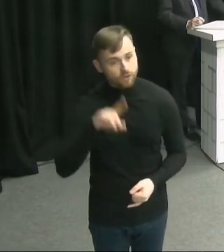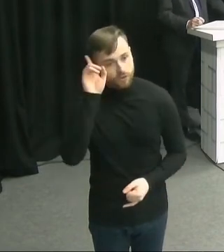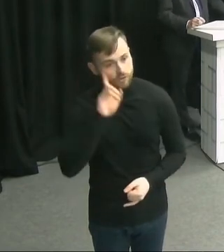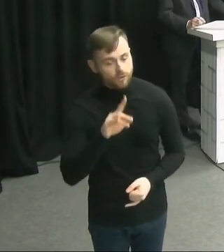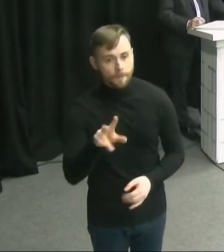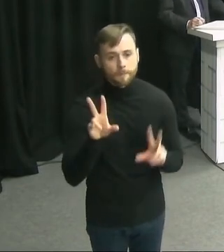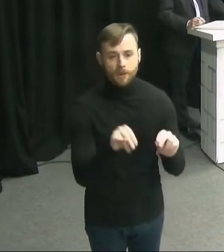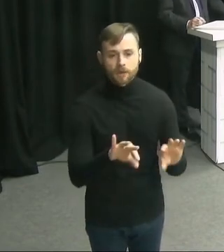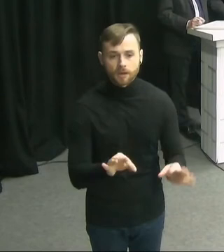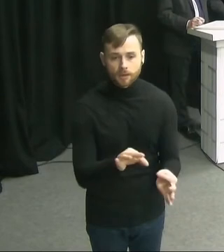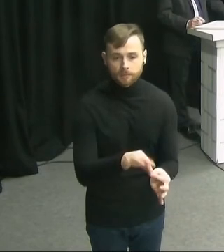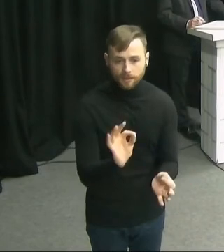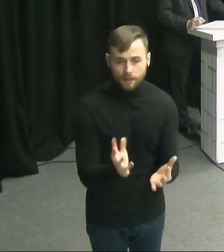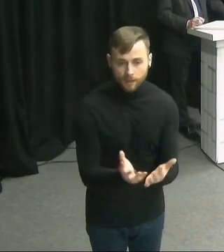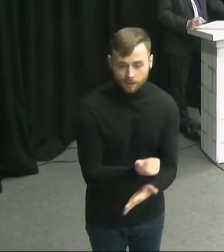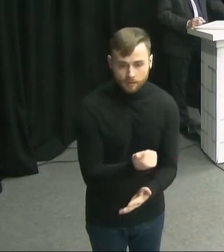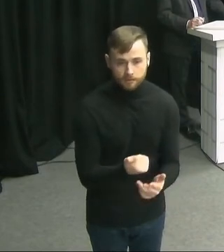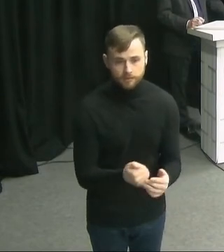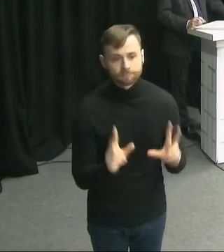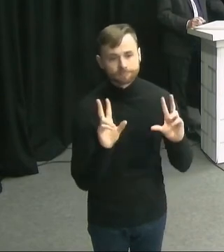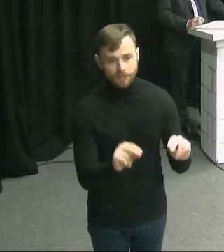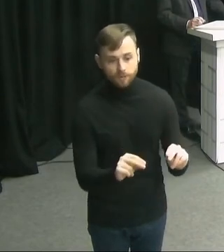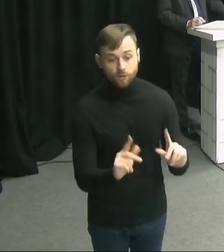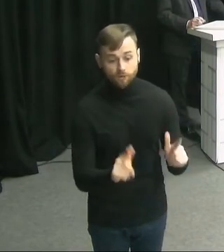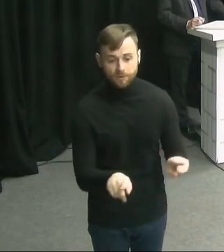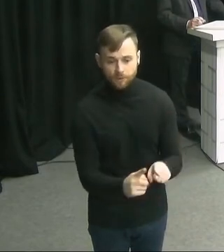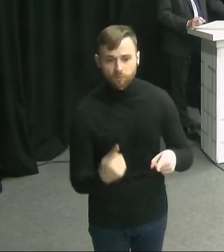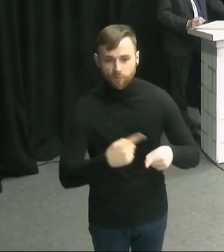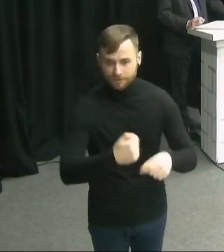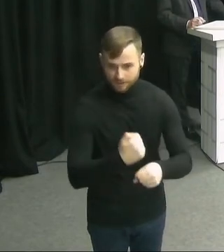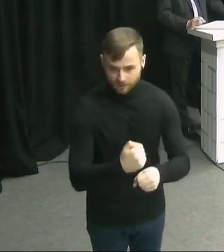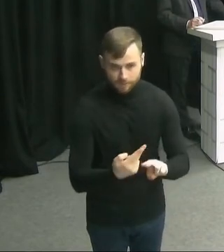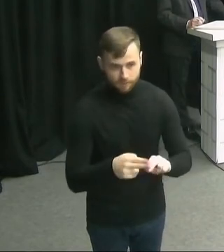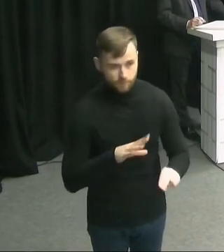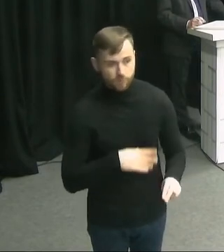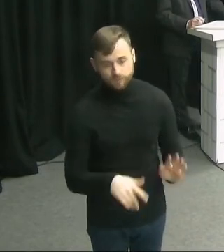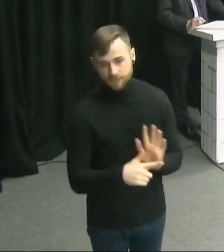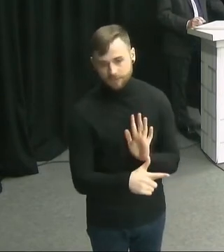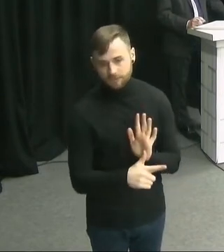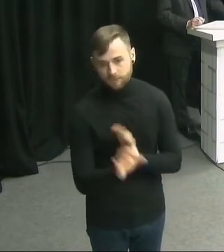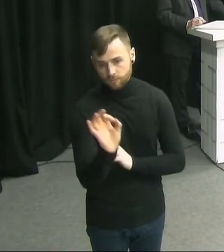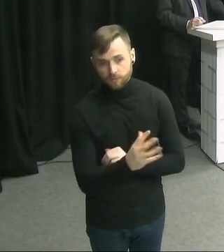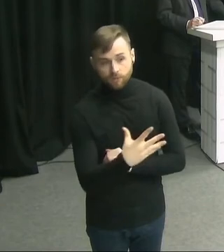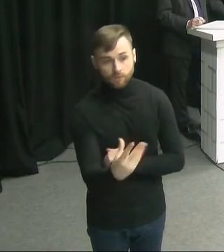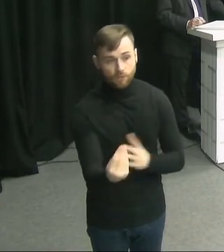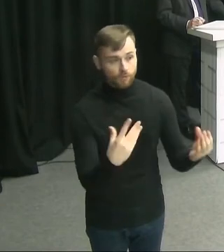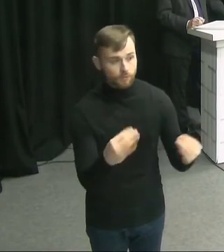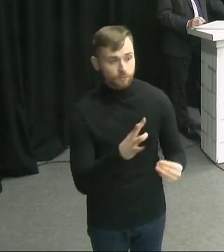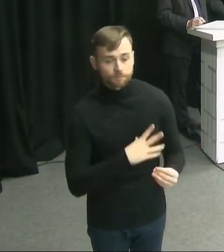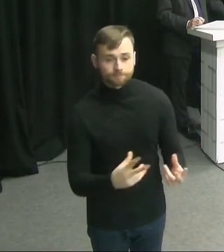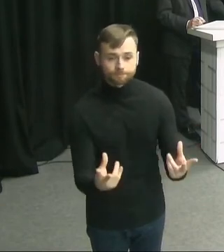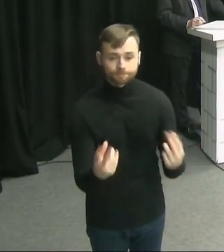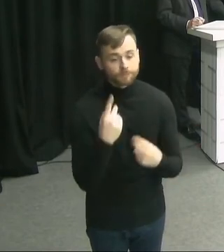could be actually done. So I've been a leader before, and a manager before, so I know what happens with the promises.